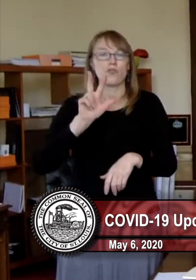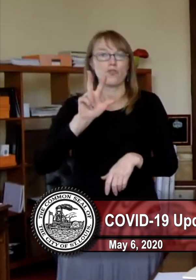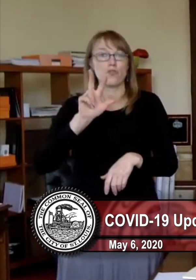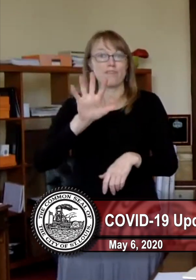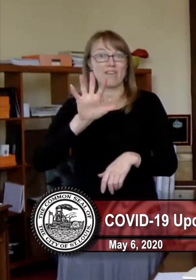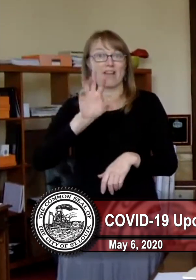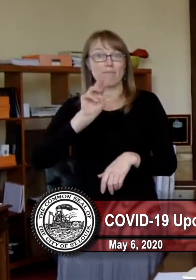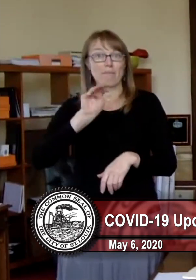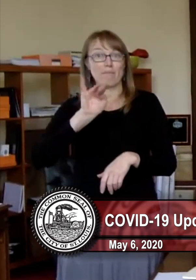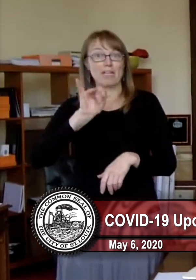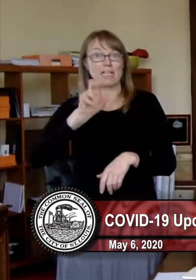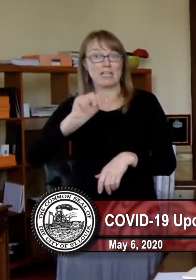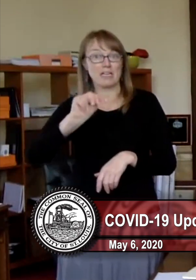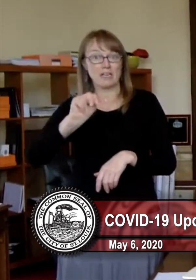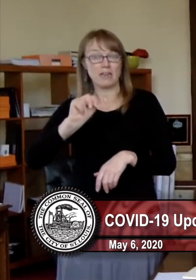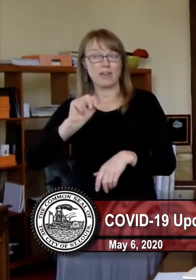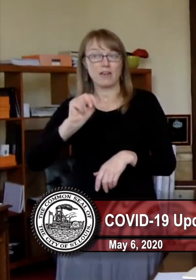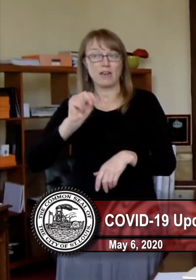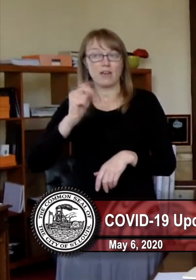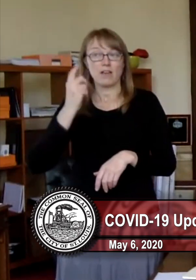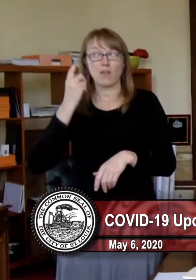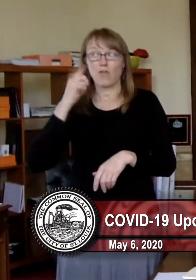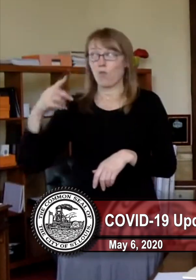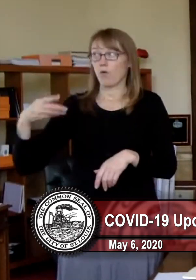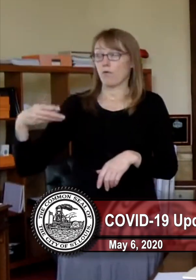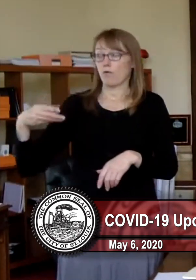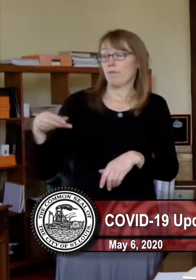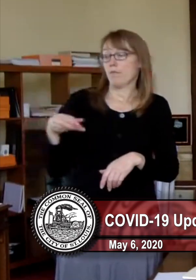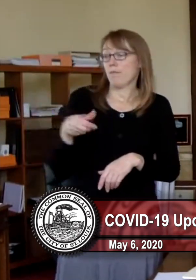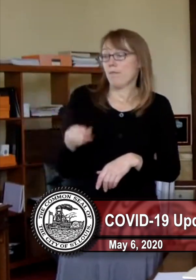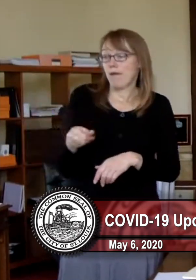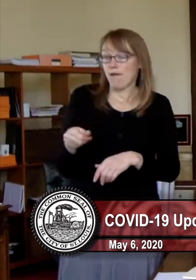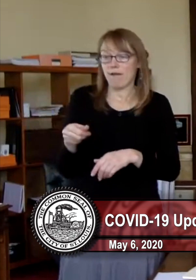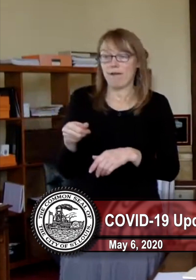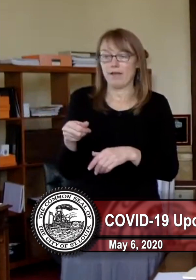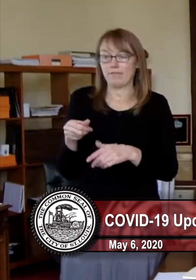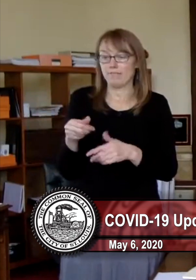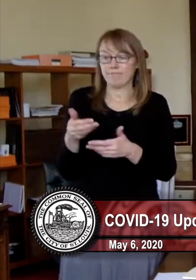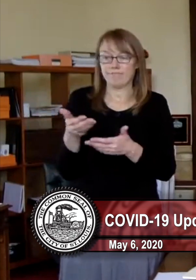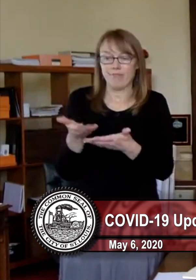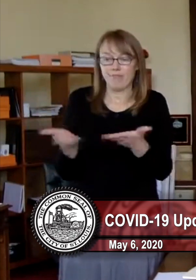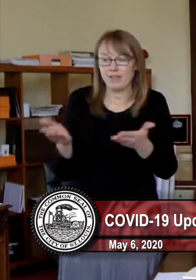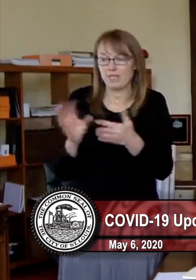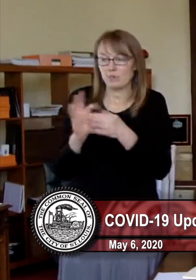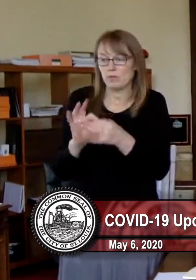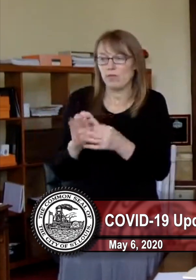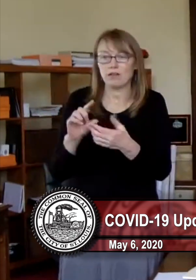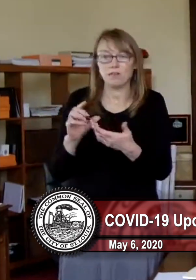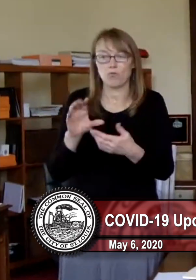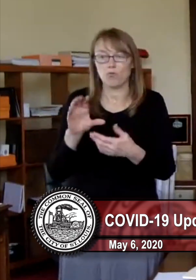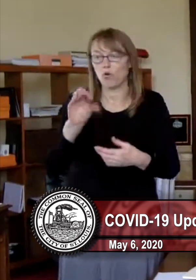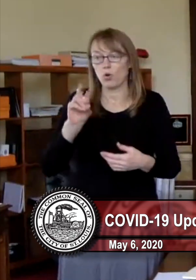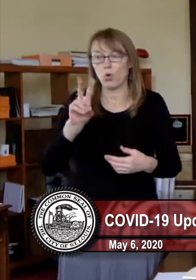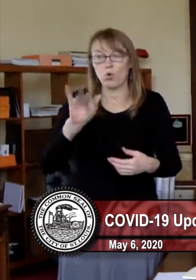to reimburse us for direct COVID related expenses. So that still leaves us